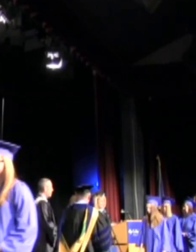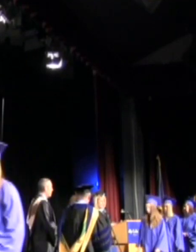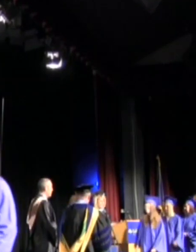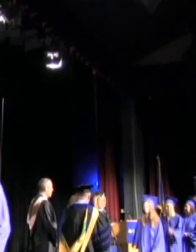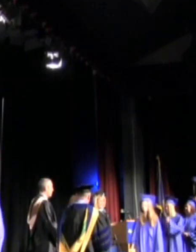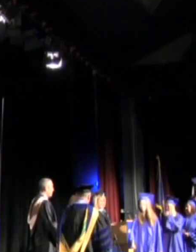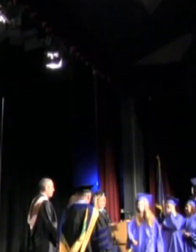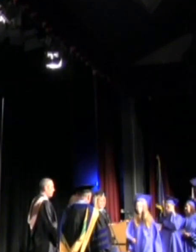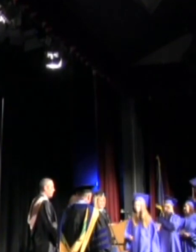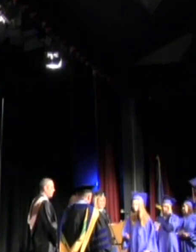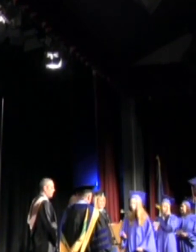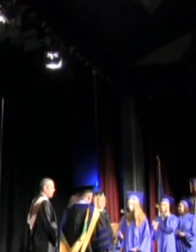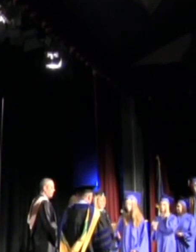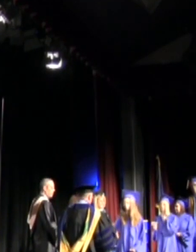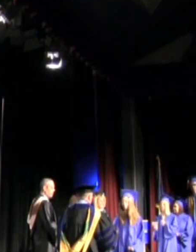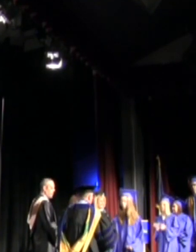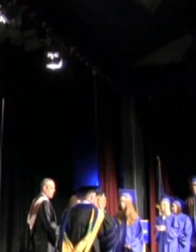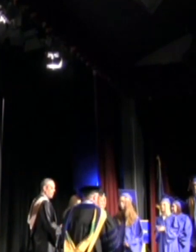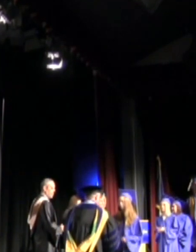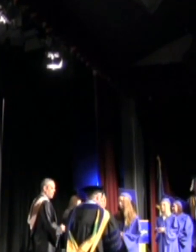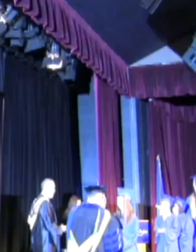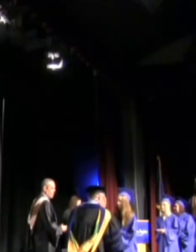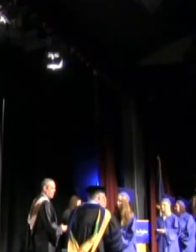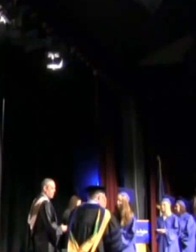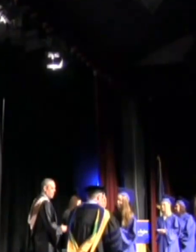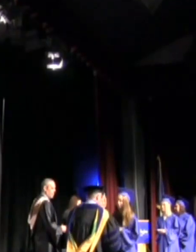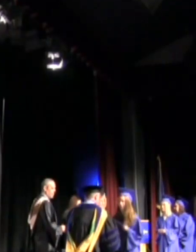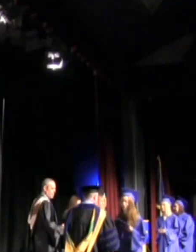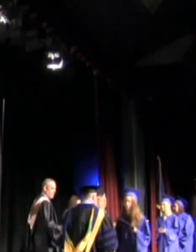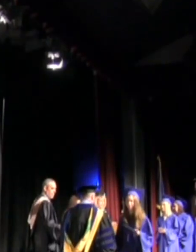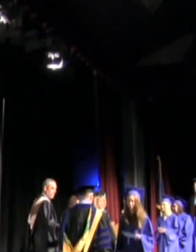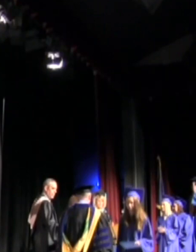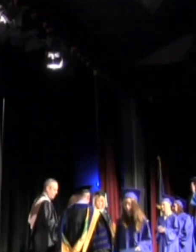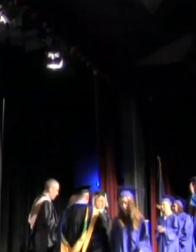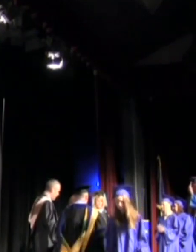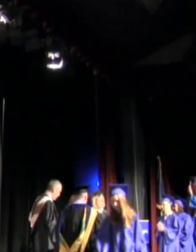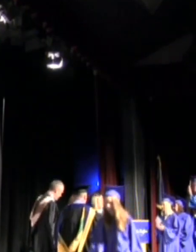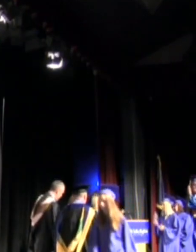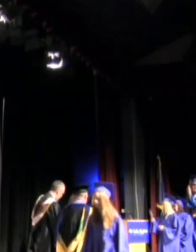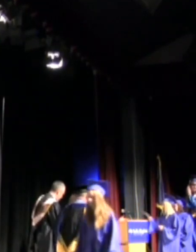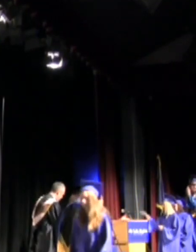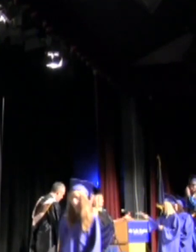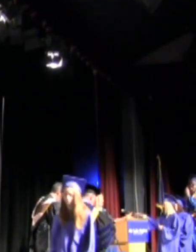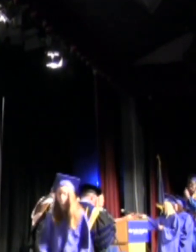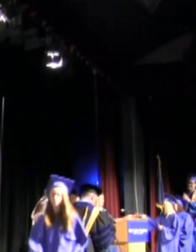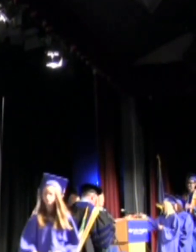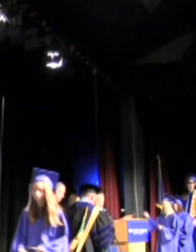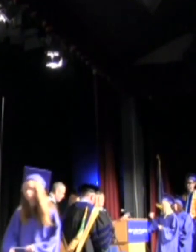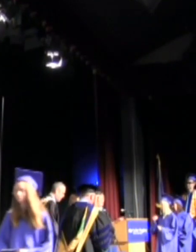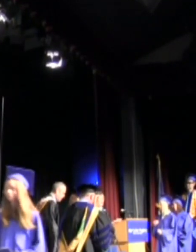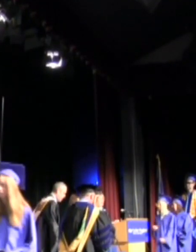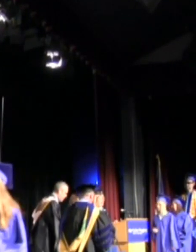Nicole Grace Anderson, associate in science, early childhood education.